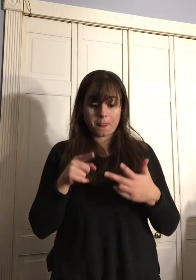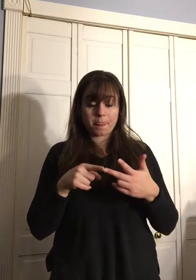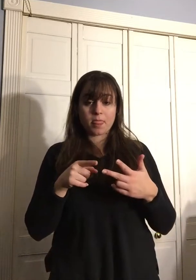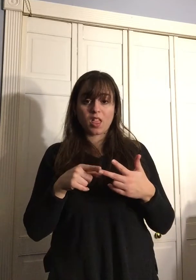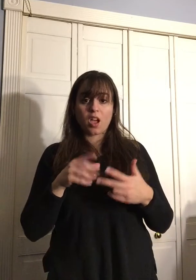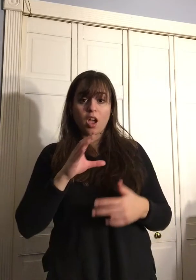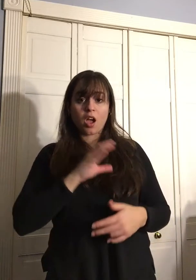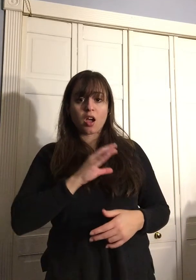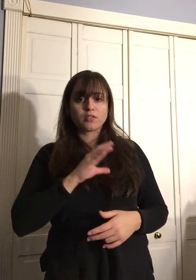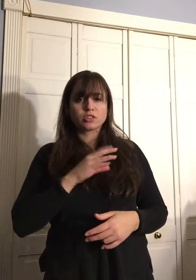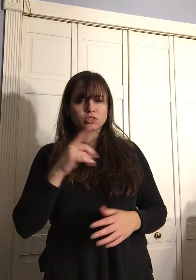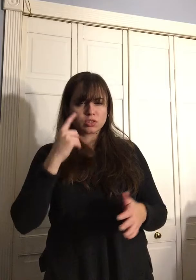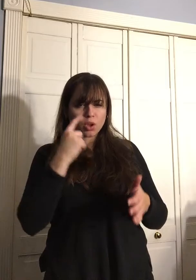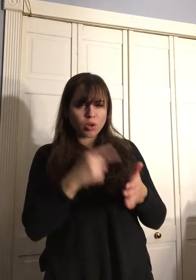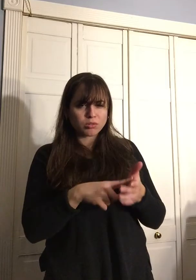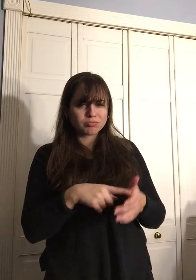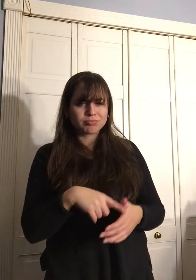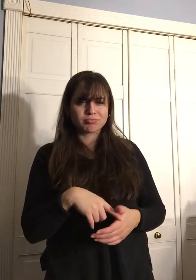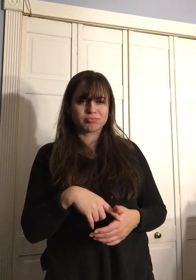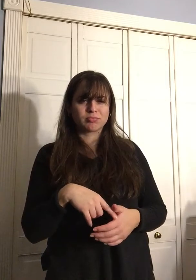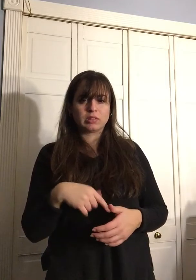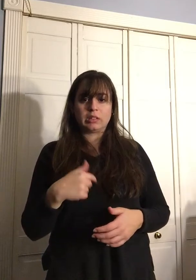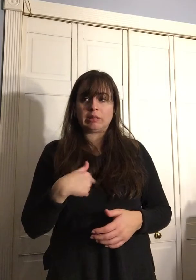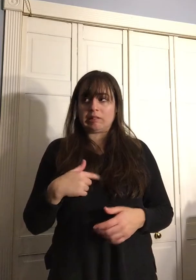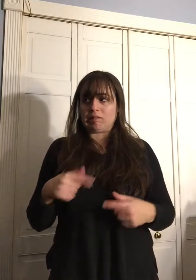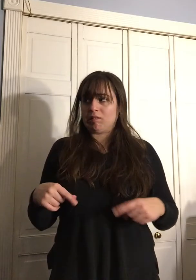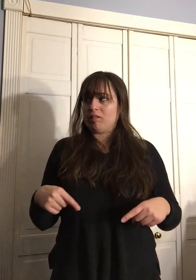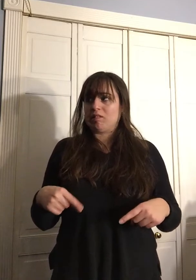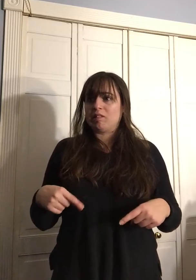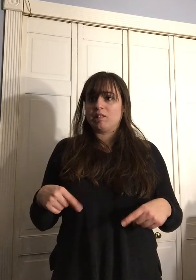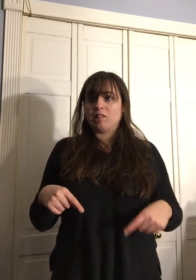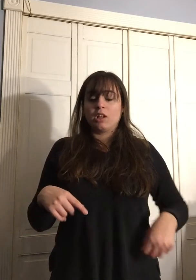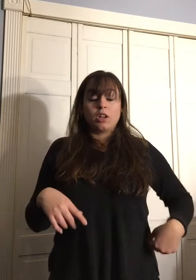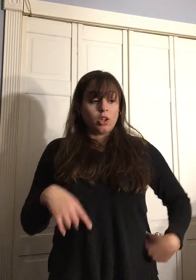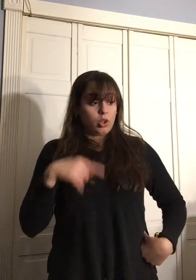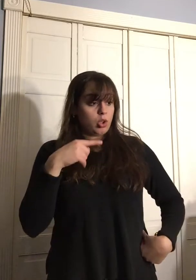Whenever they were kind to me, I thought the worst case was waiting for me after the kindness.